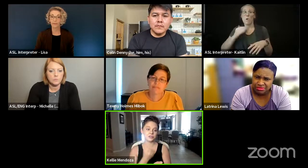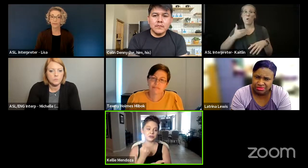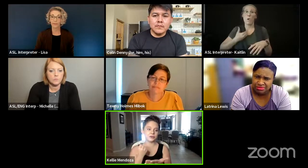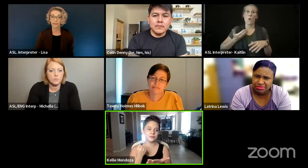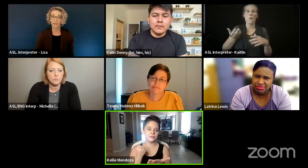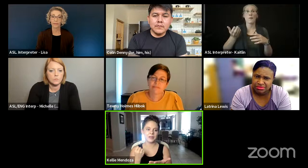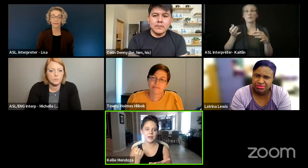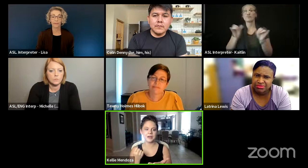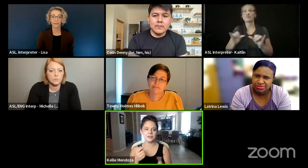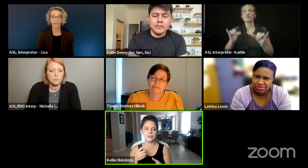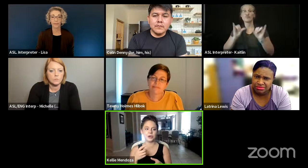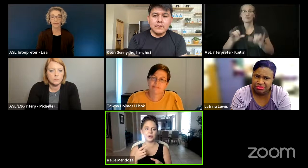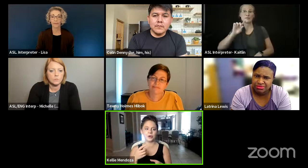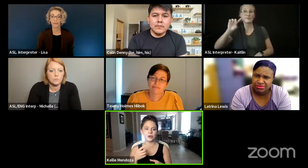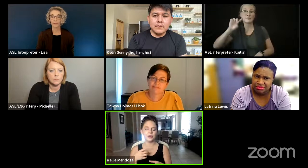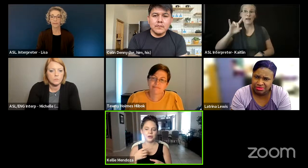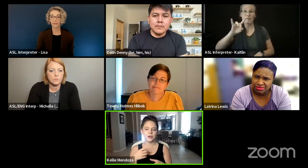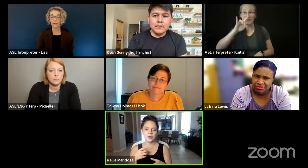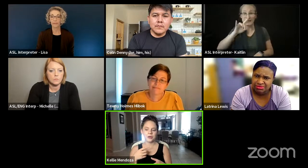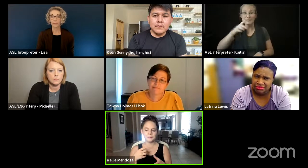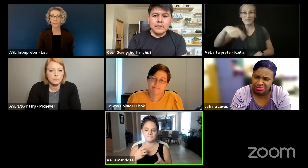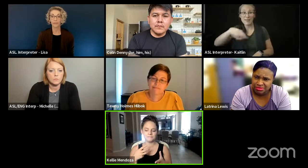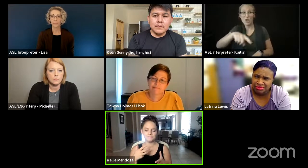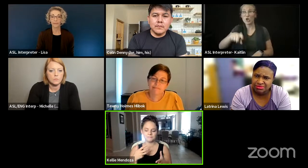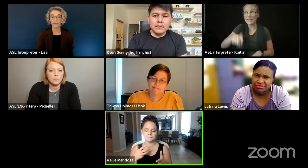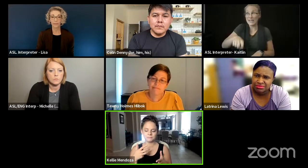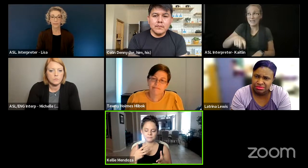kids deserve and their